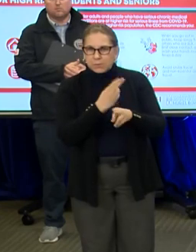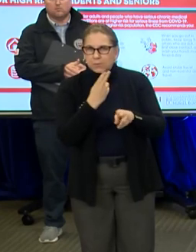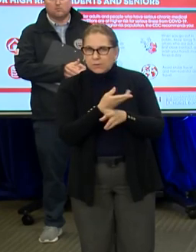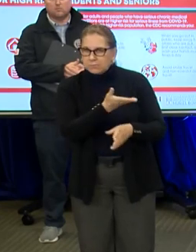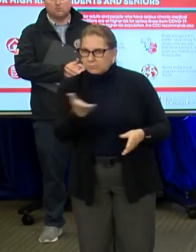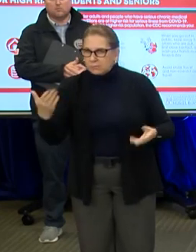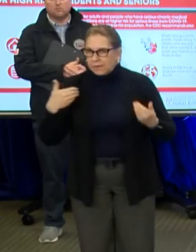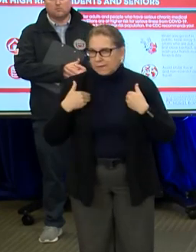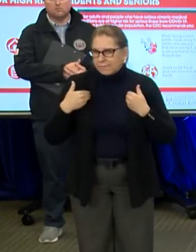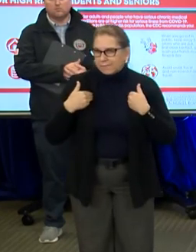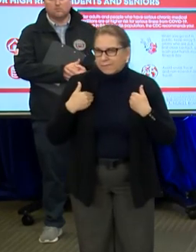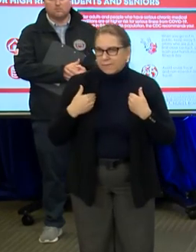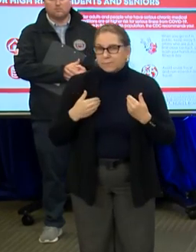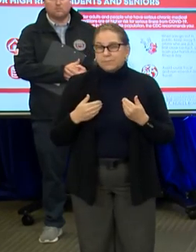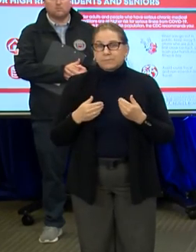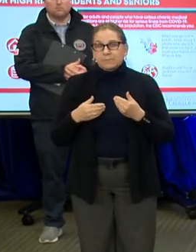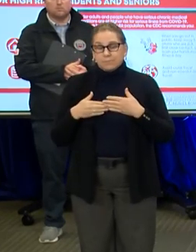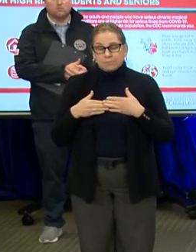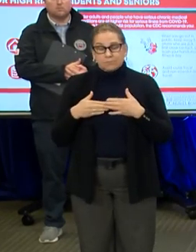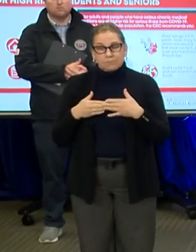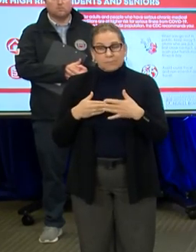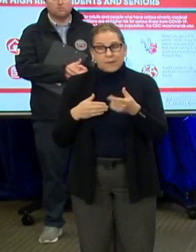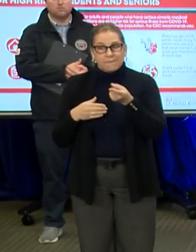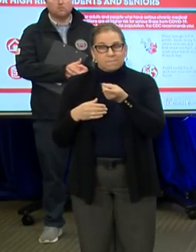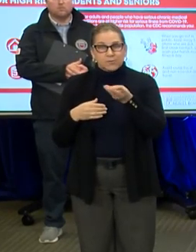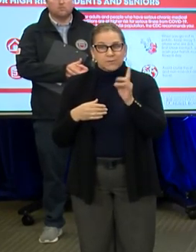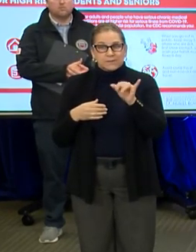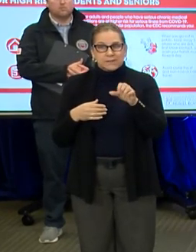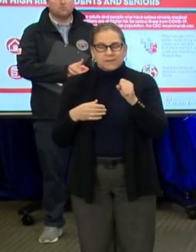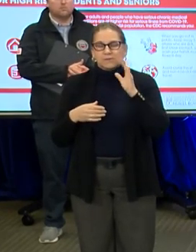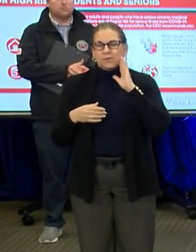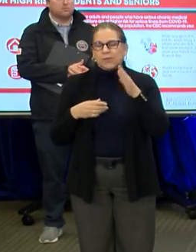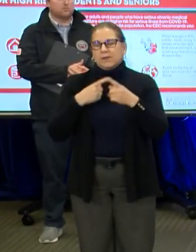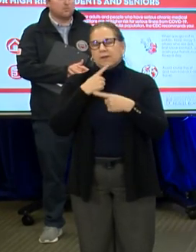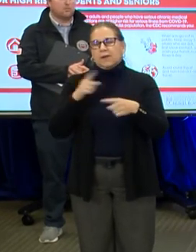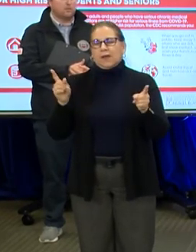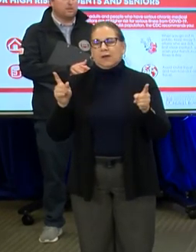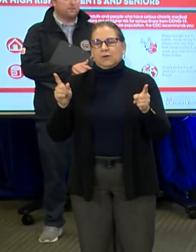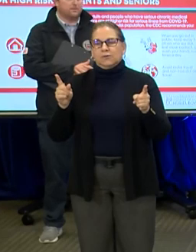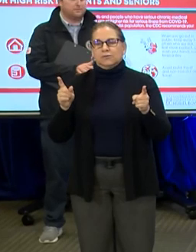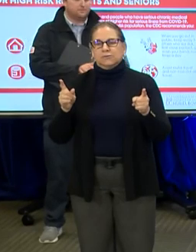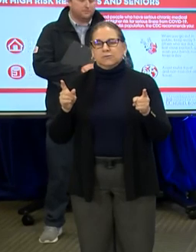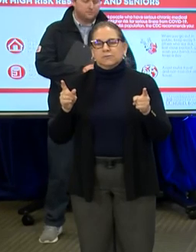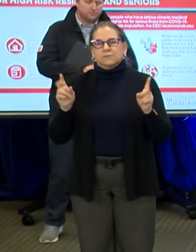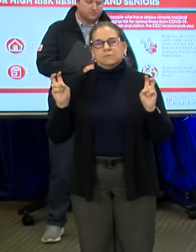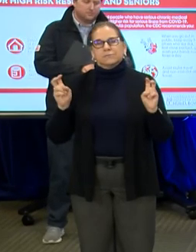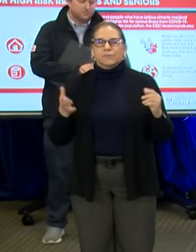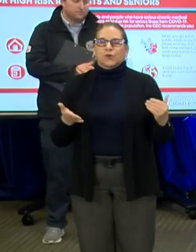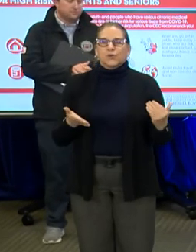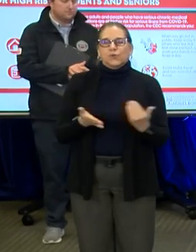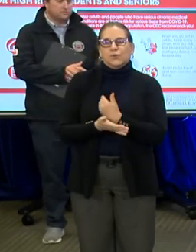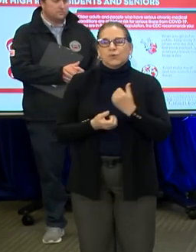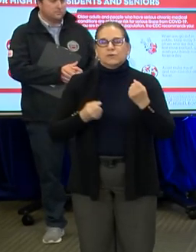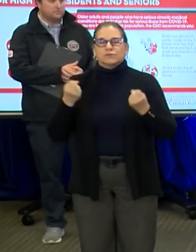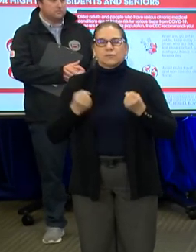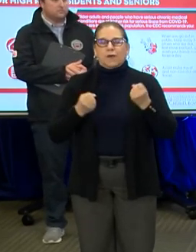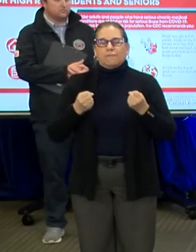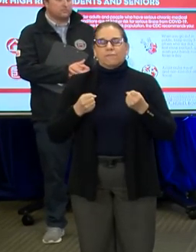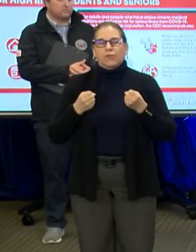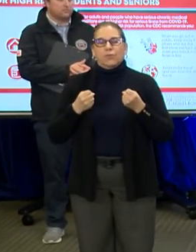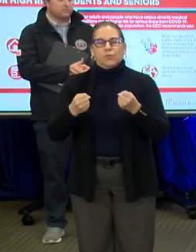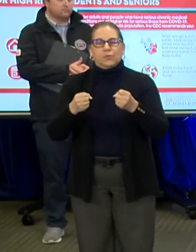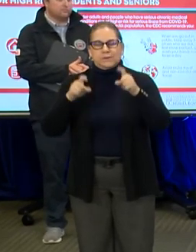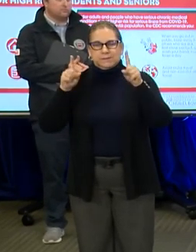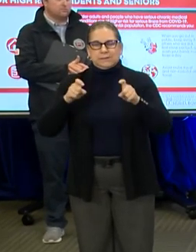regarding new drive-through testing sites, similar to what we have seen at